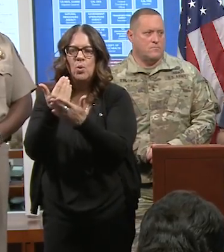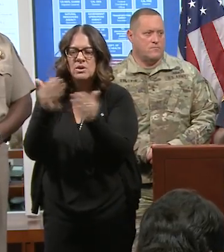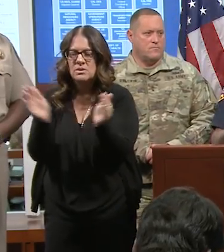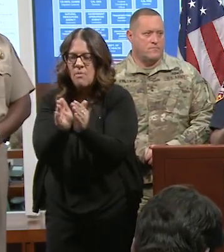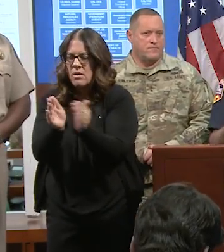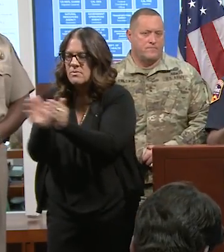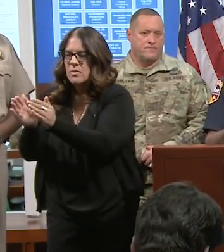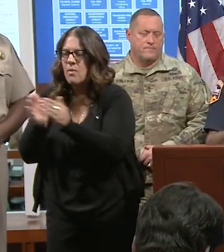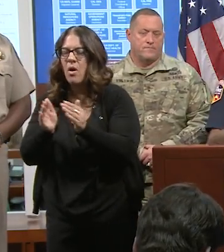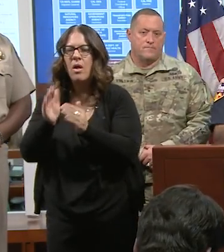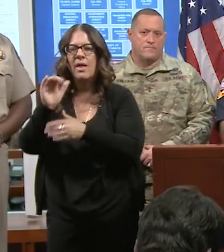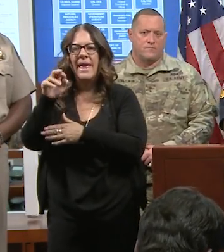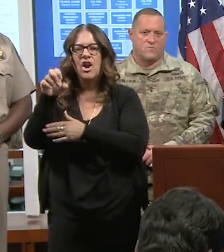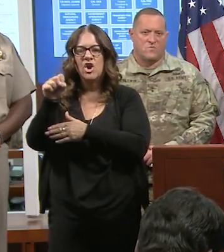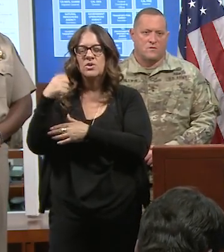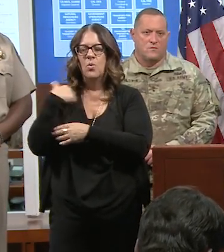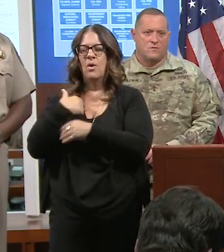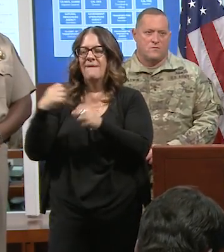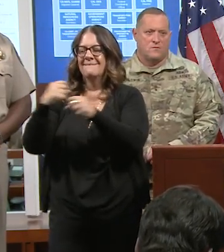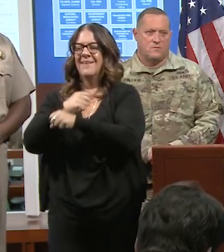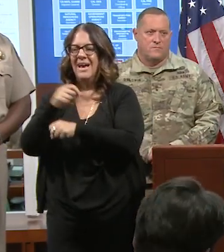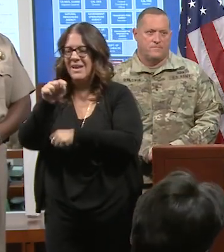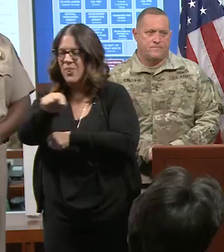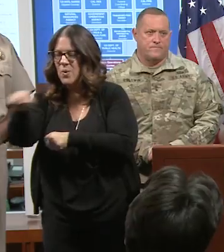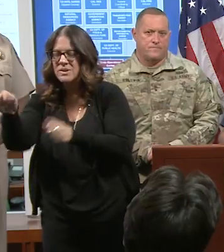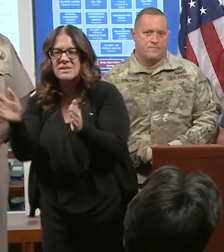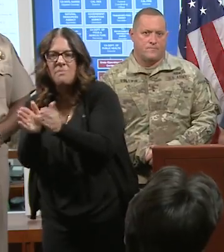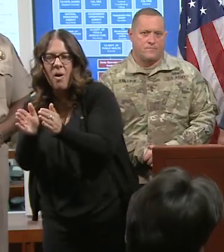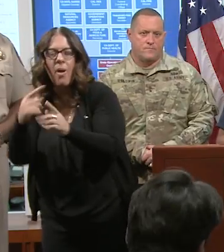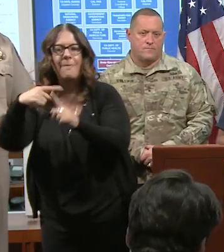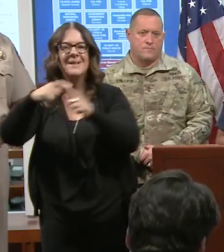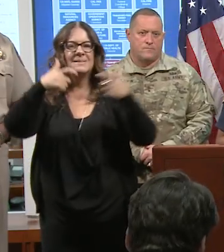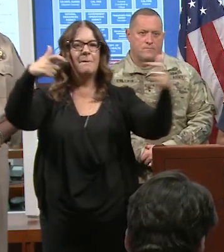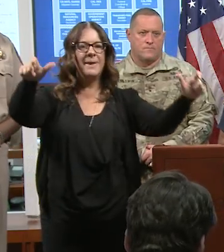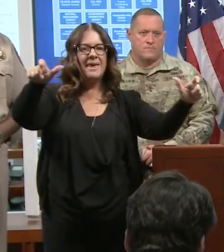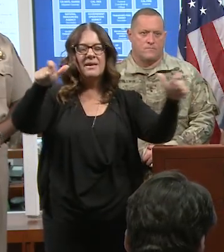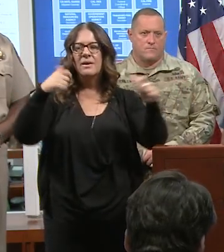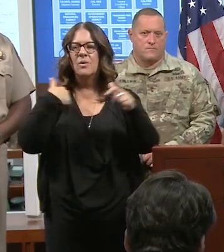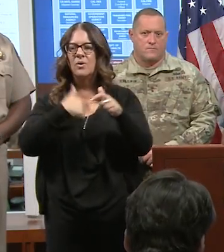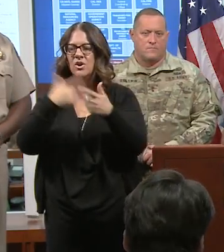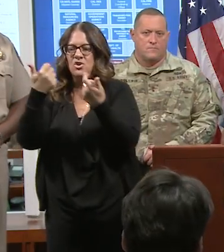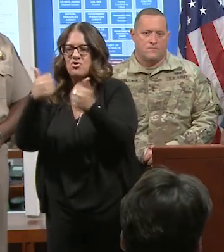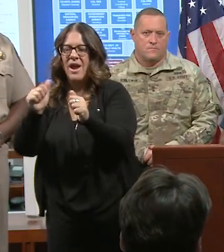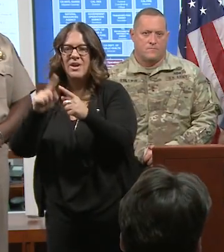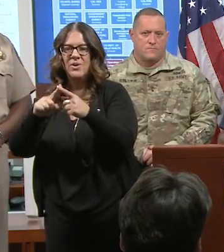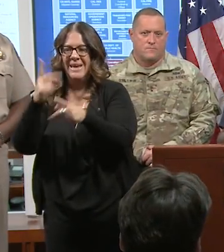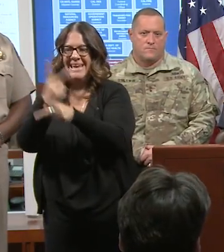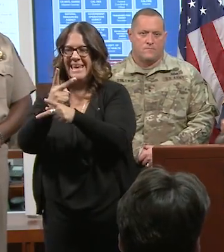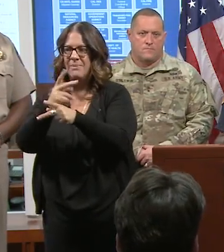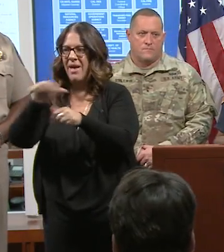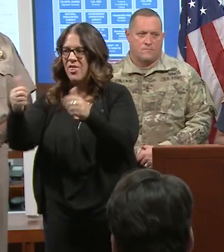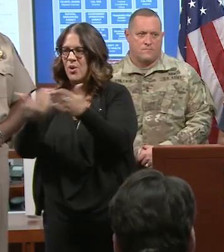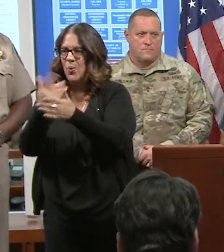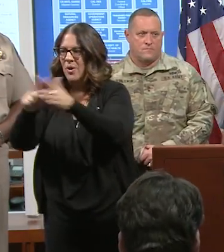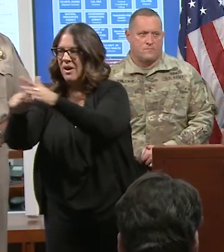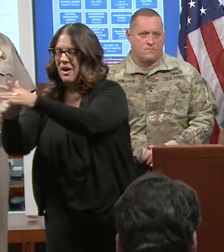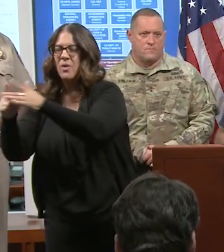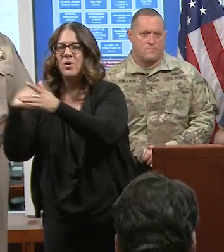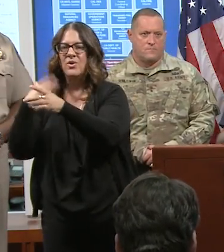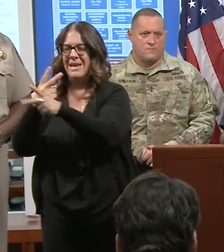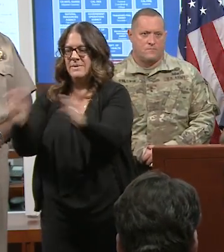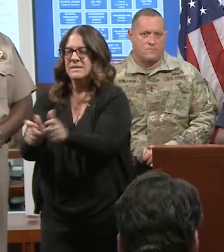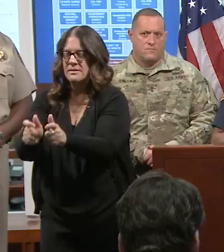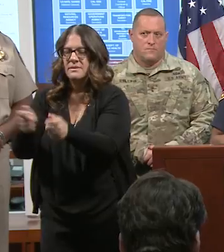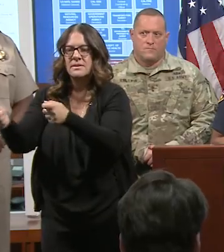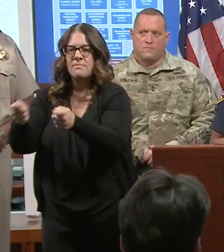acreage. So these resources are not only fighting the big fires, we are trying to keep every other fire in the state small so it doesn't consume other resources. And so